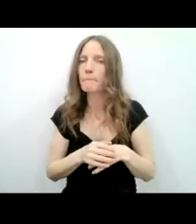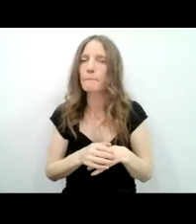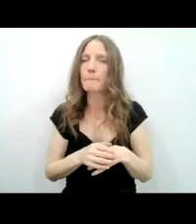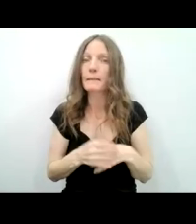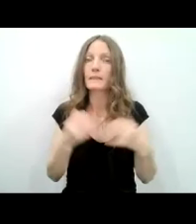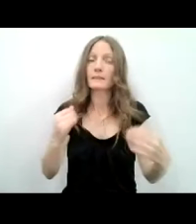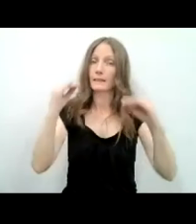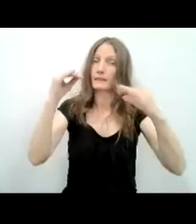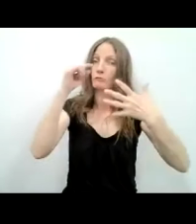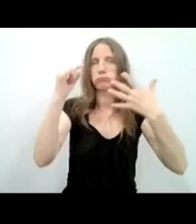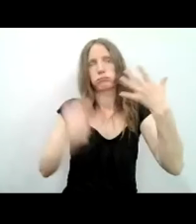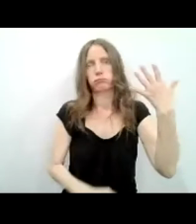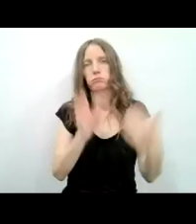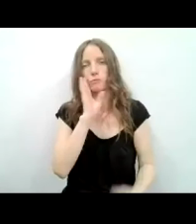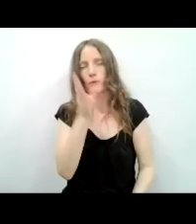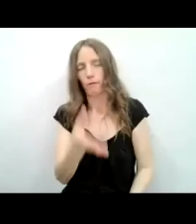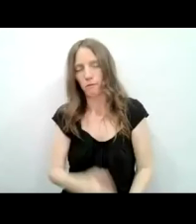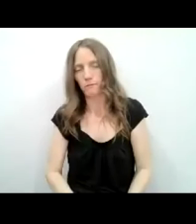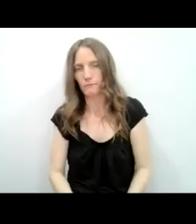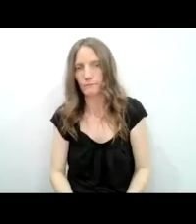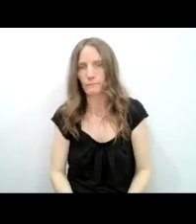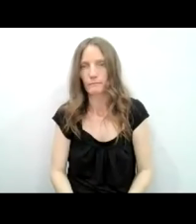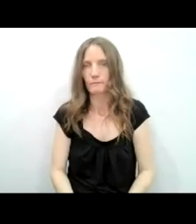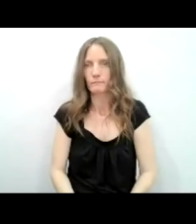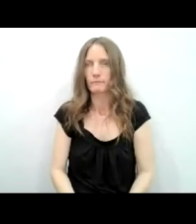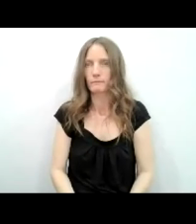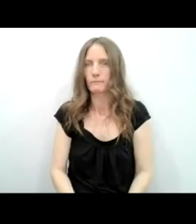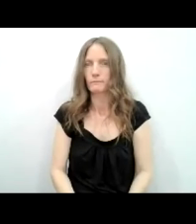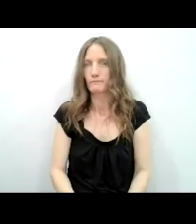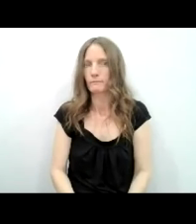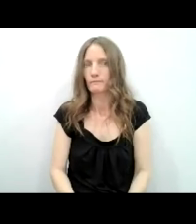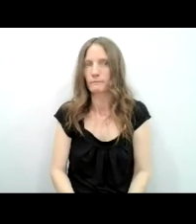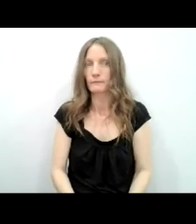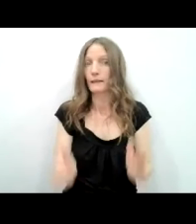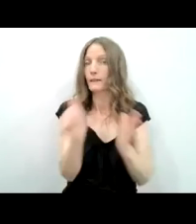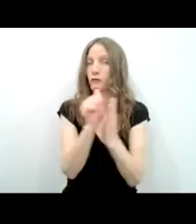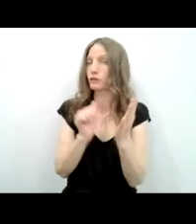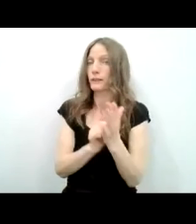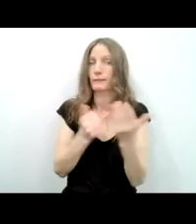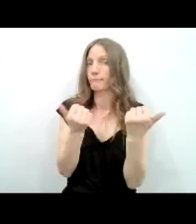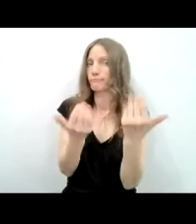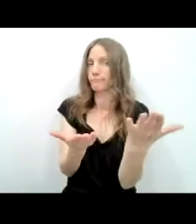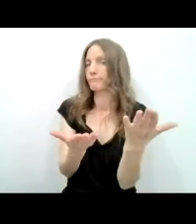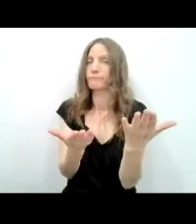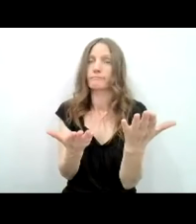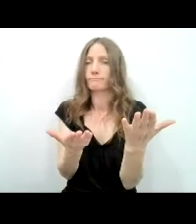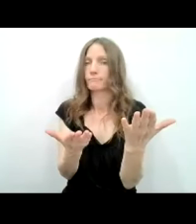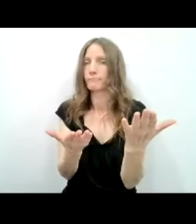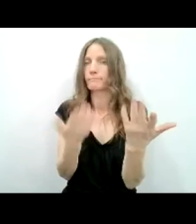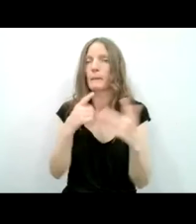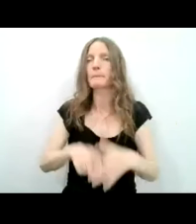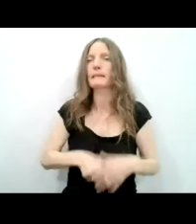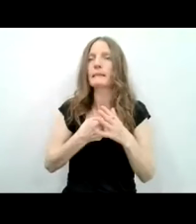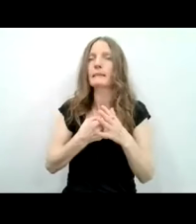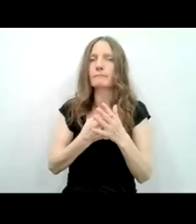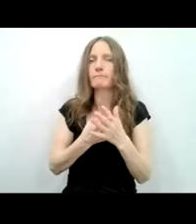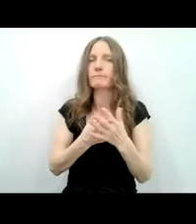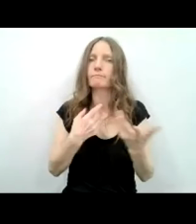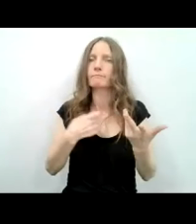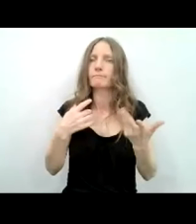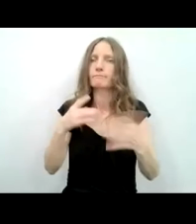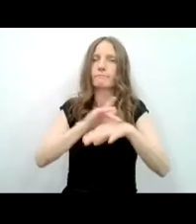today, and the agenda for today is we've got a quick little icebreaker. We're going to go